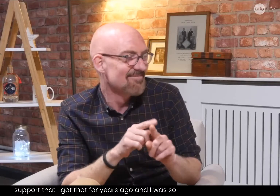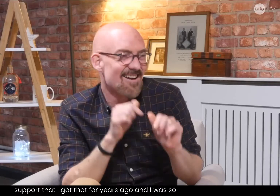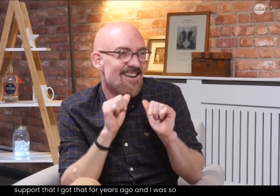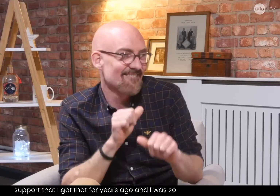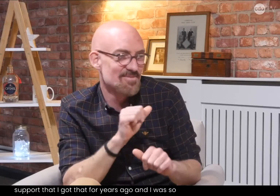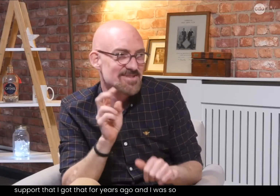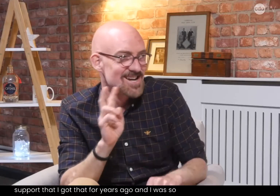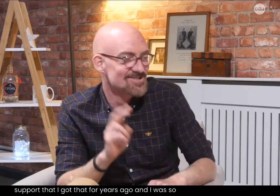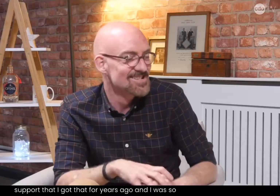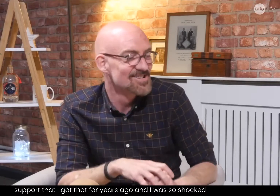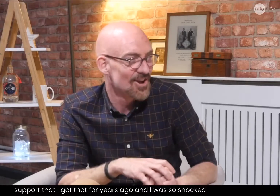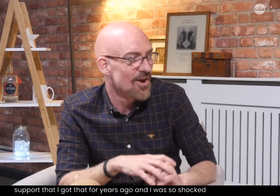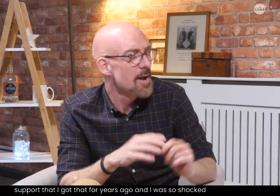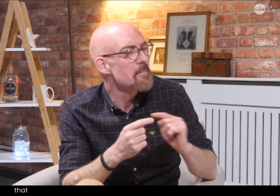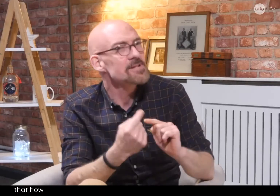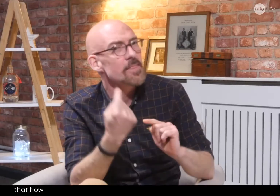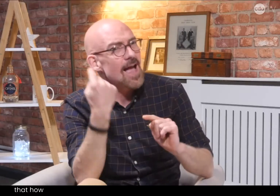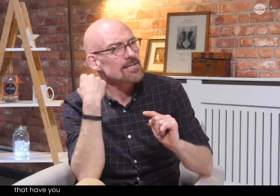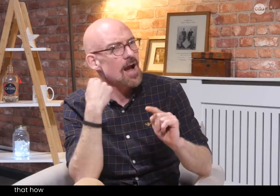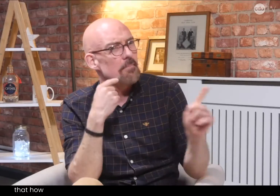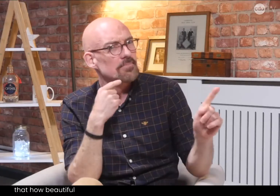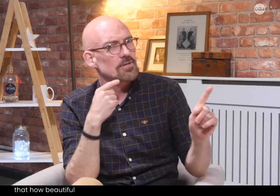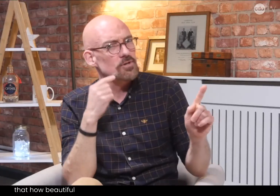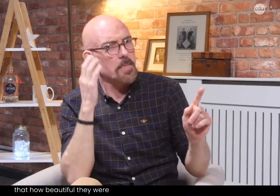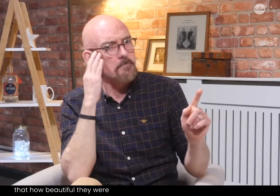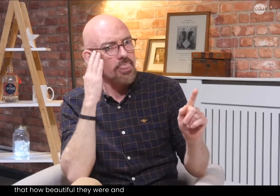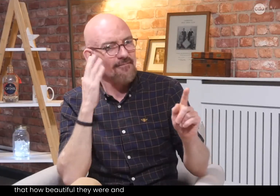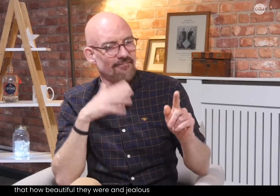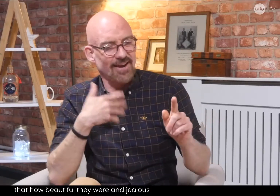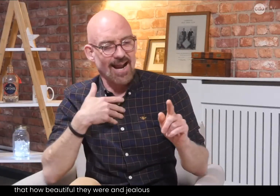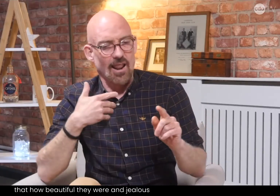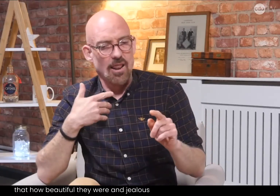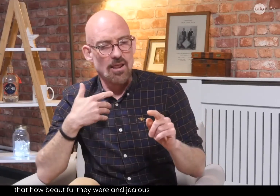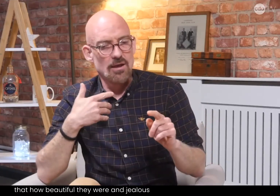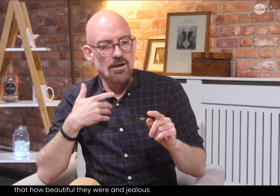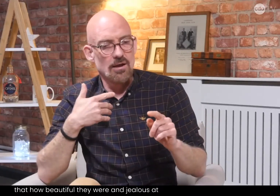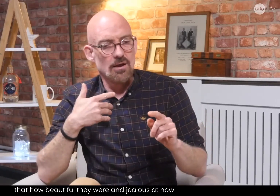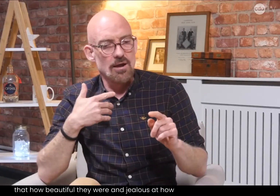how beautiful they were and jealous at how beautifully they signed with you all.